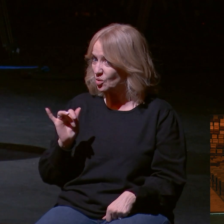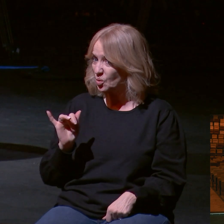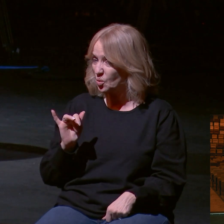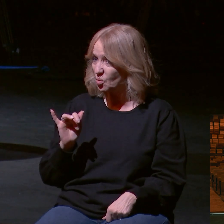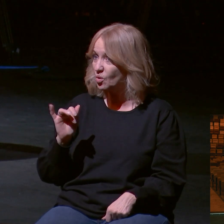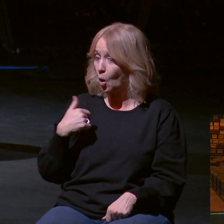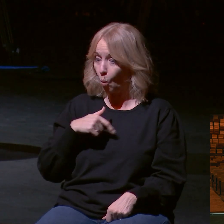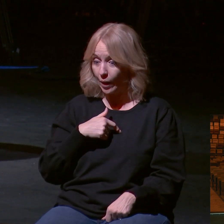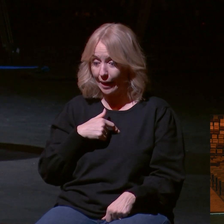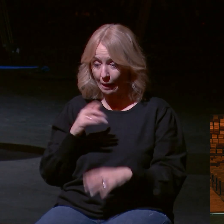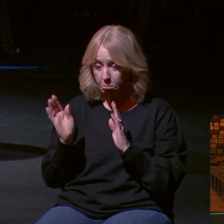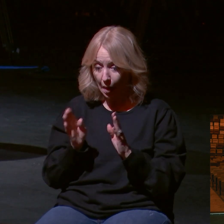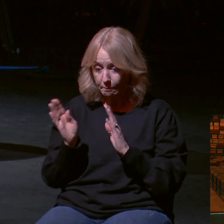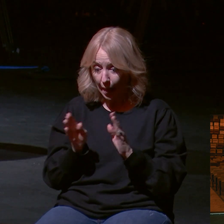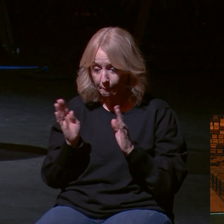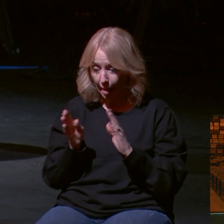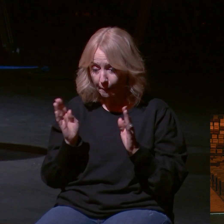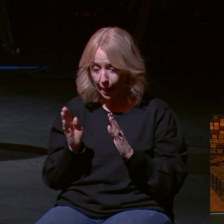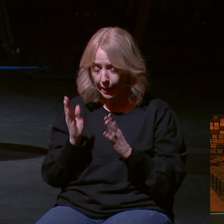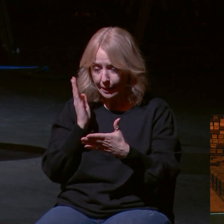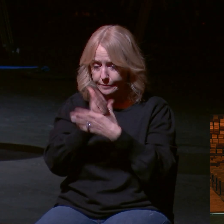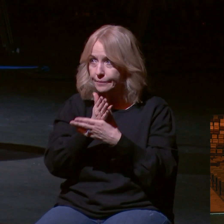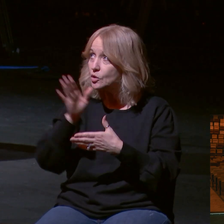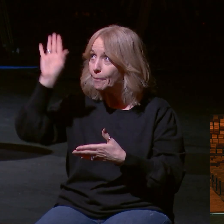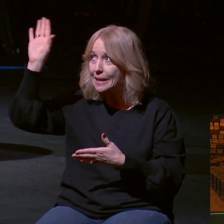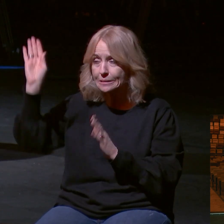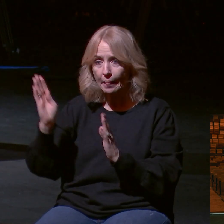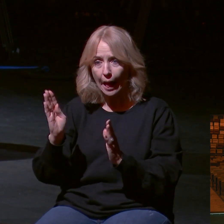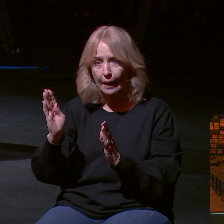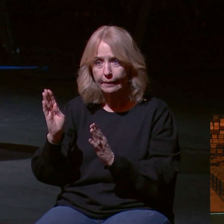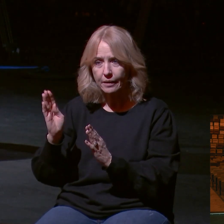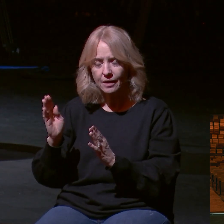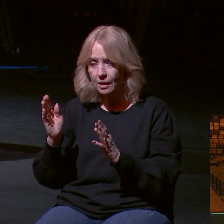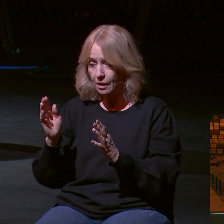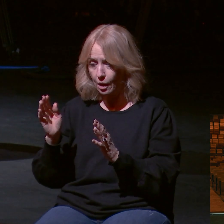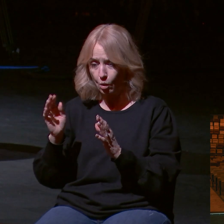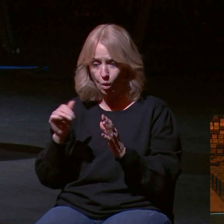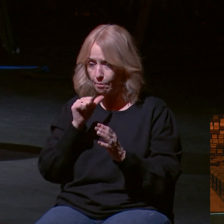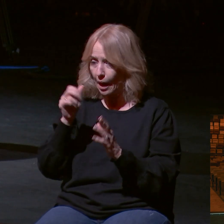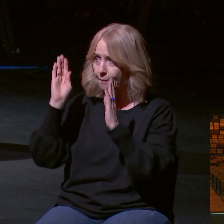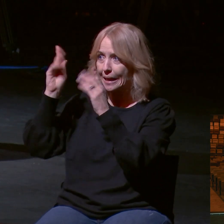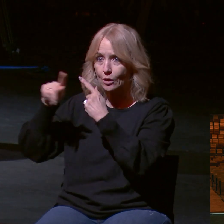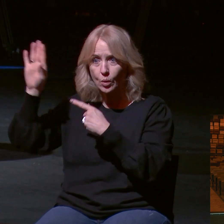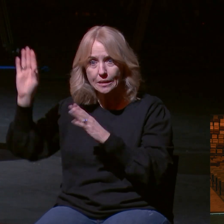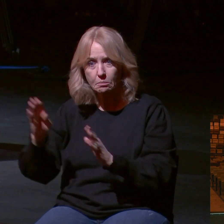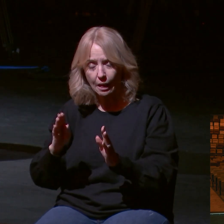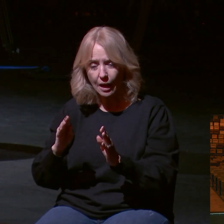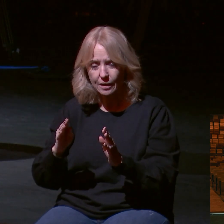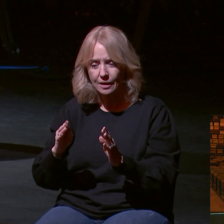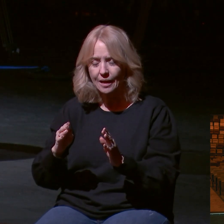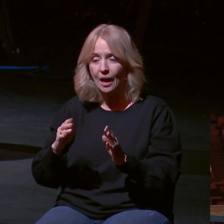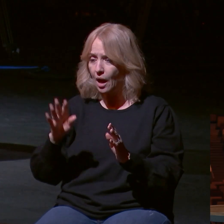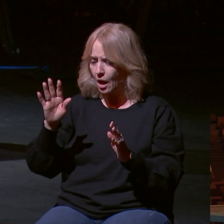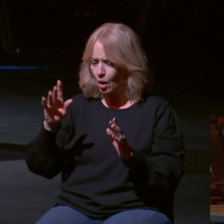plans. Rather than asking God to join you in what you are doing, flip it. Ask God that you may join him in what he is doing